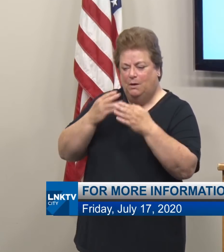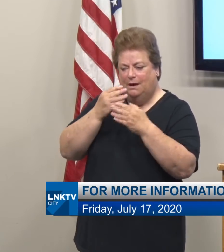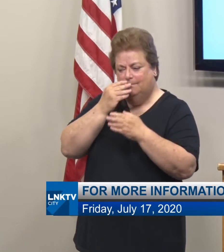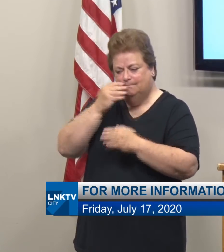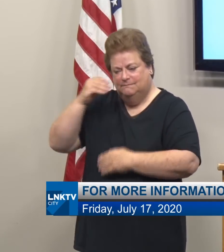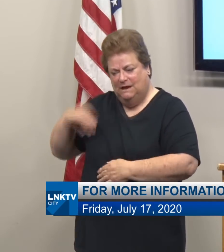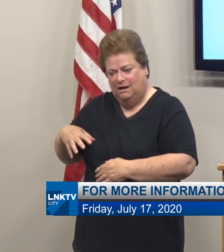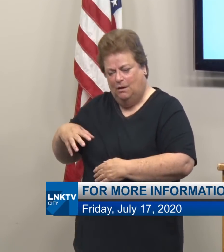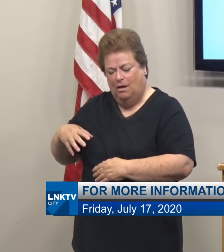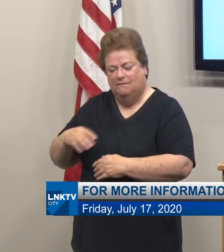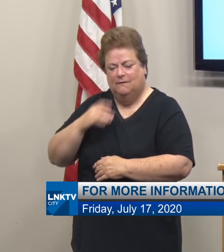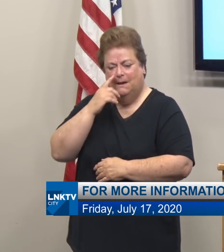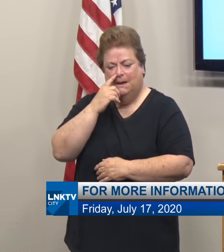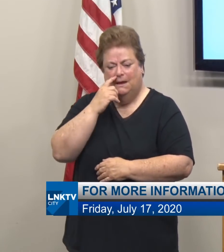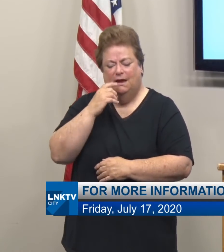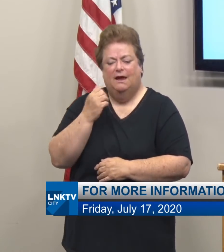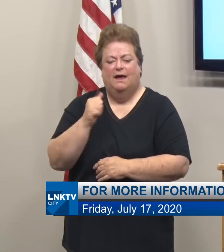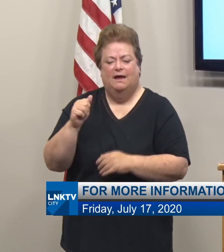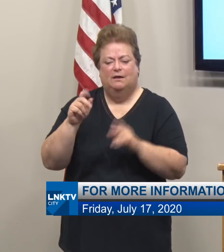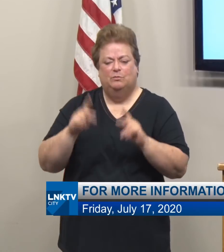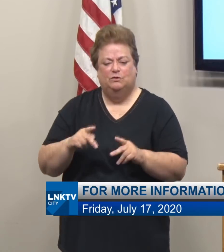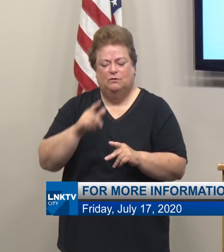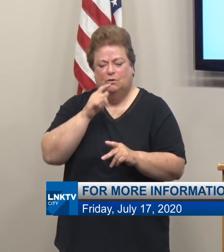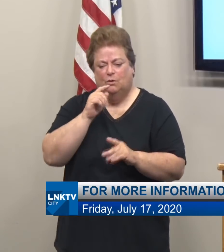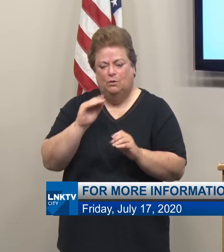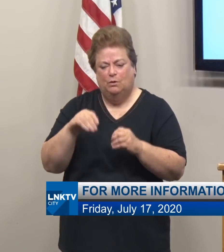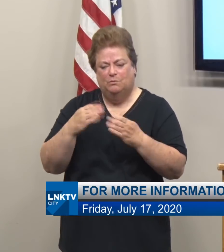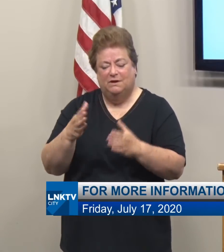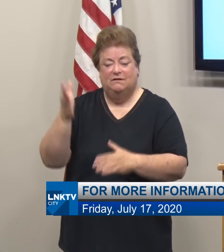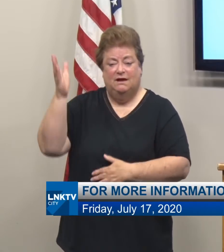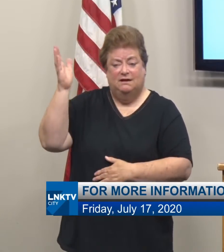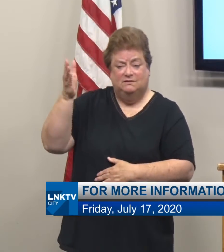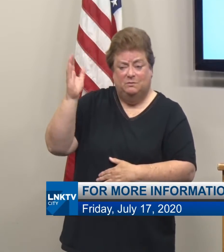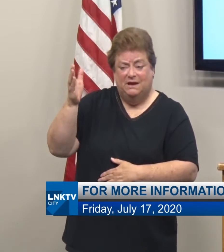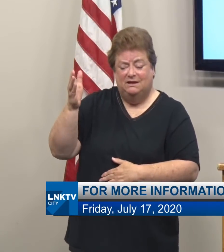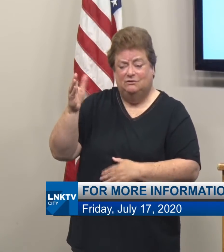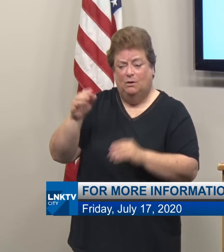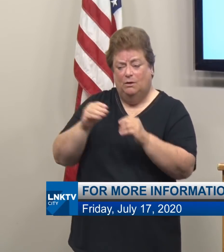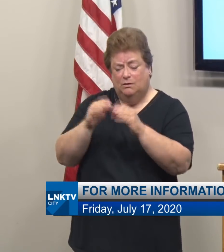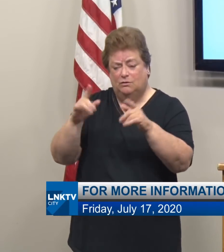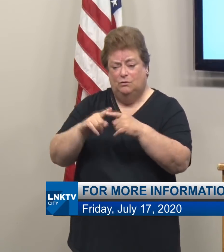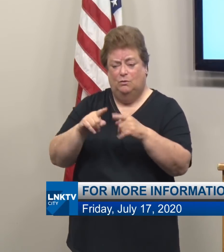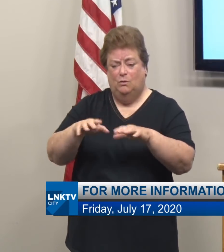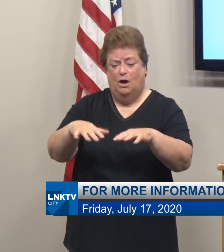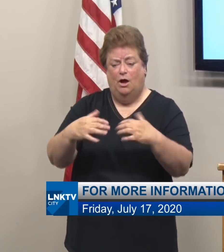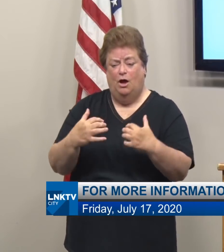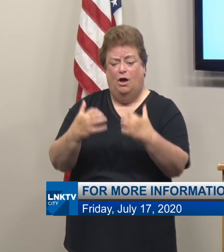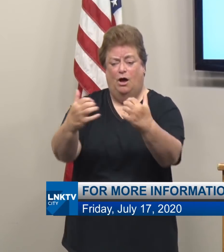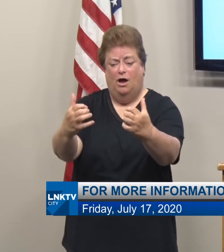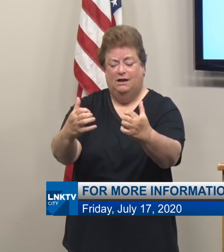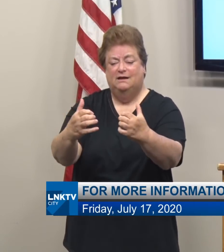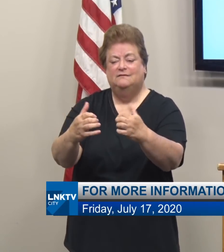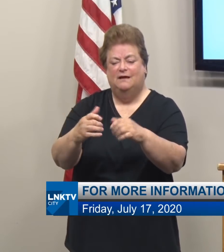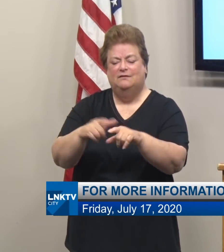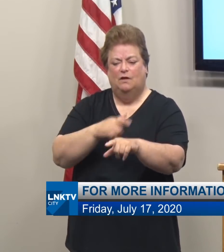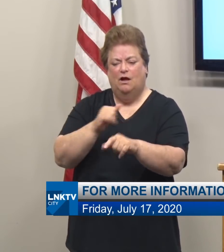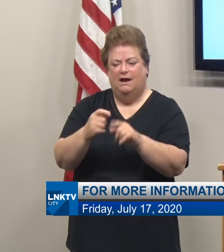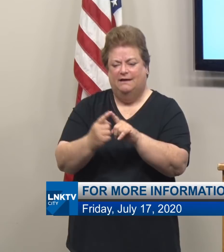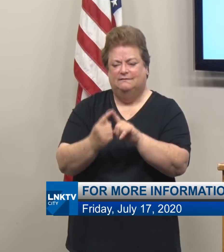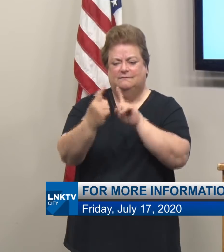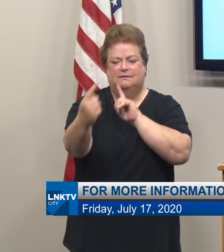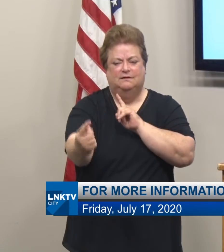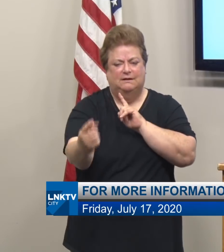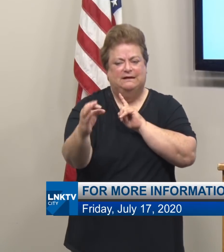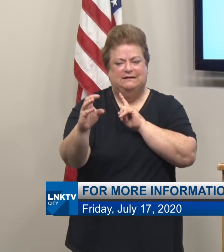covering, a person providing a speech, lecture, or broadcast to an audience so long as 6 feet of distancing from each